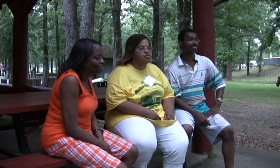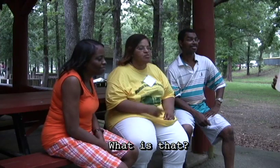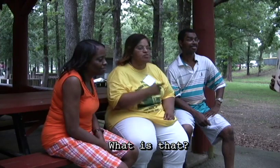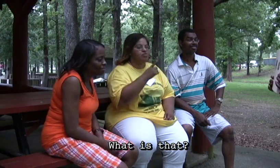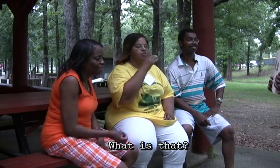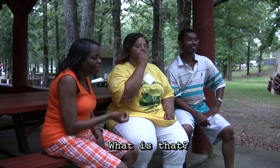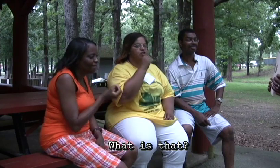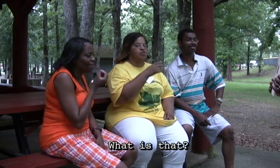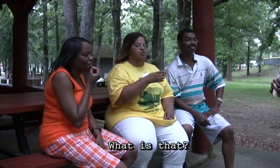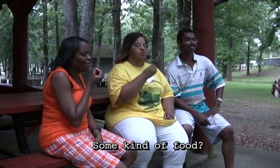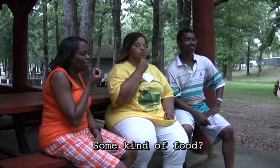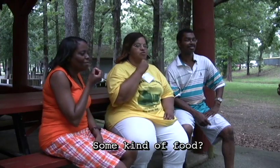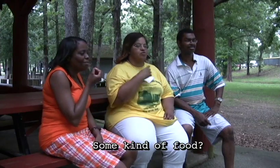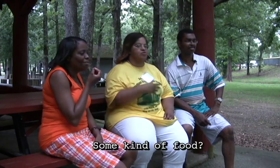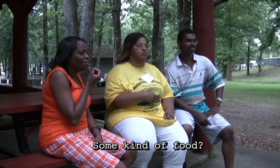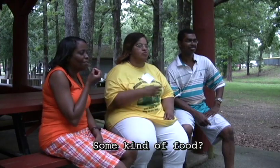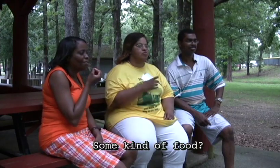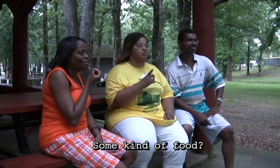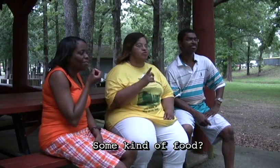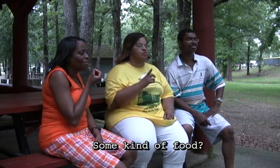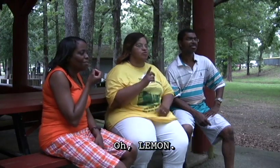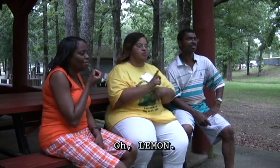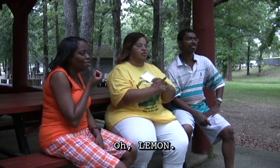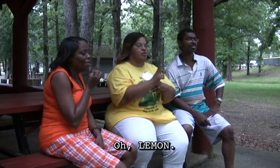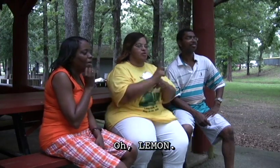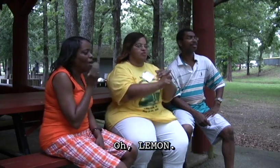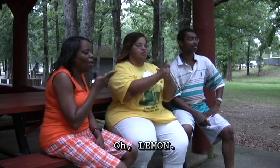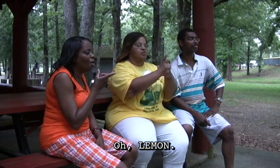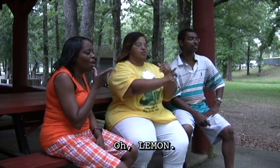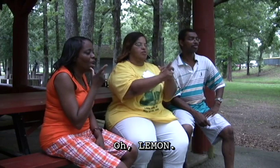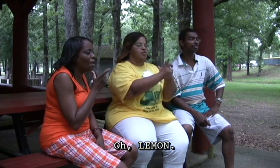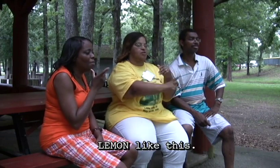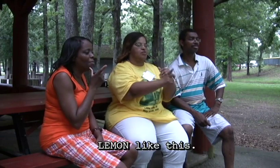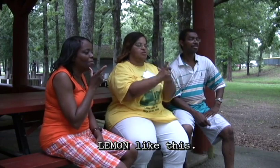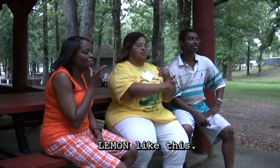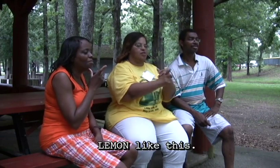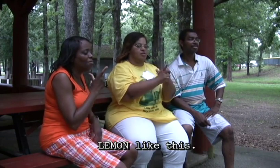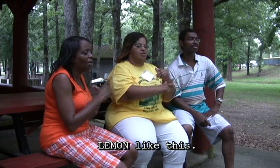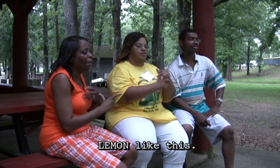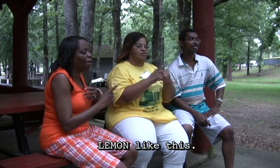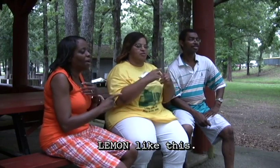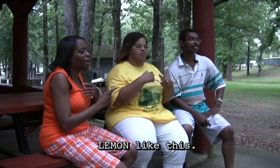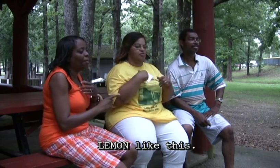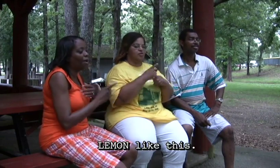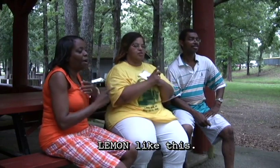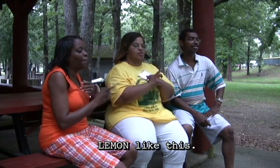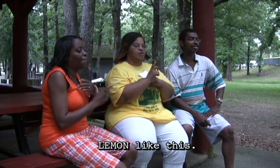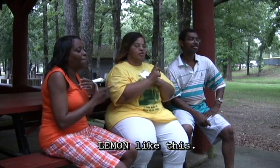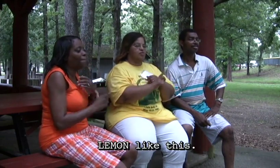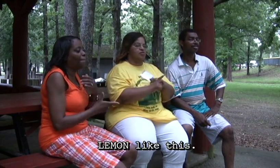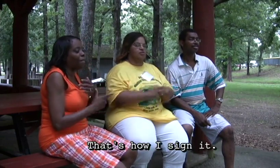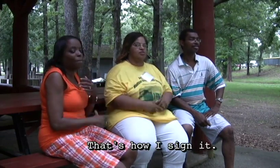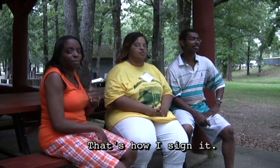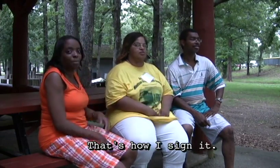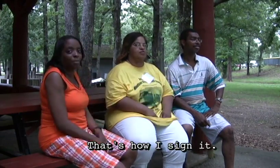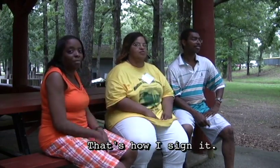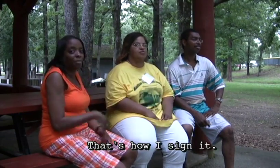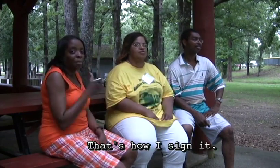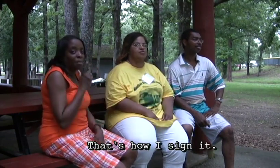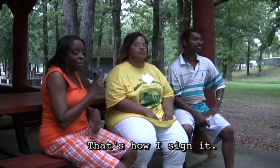What is that? Some type of food? Oh, it's a food. Lemon. Oh, lemon. Lemon. Yeah, lemon like this. Mhm. That's